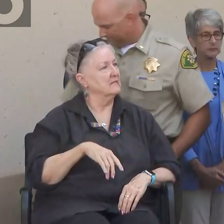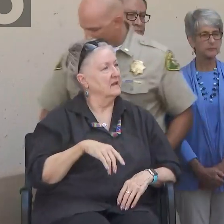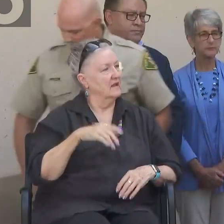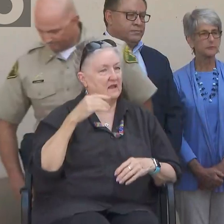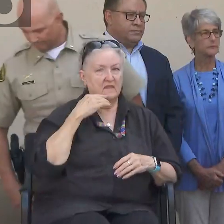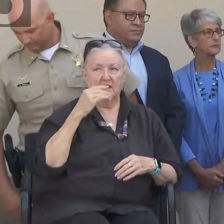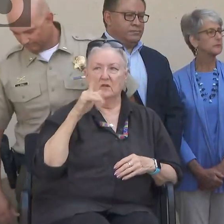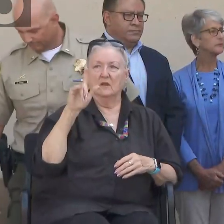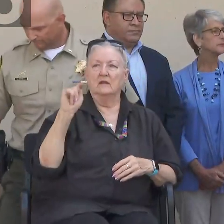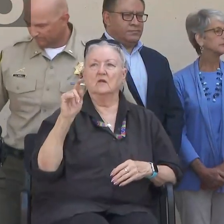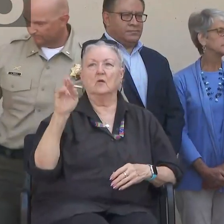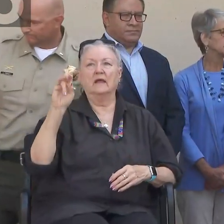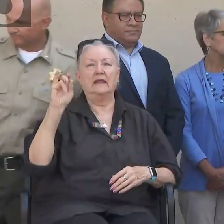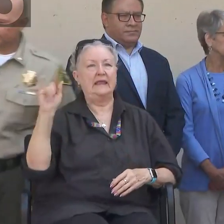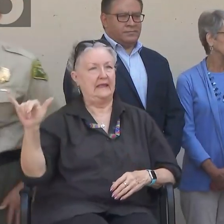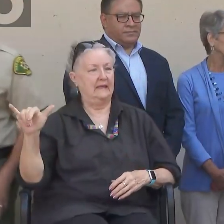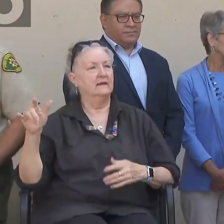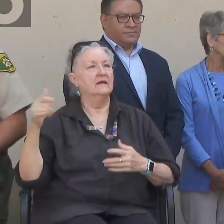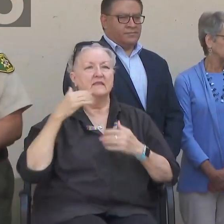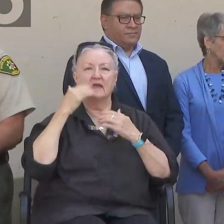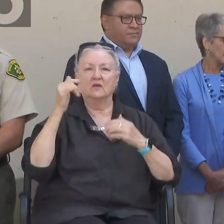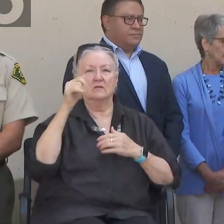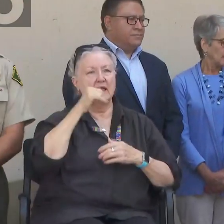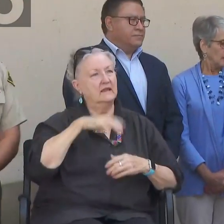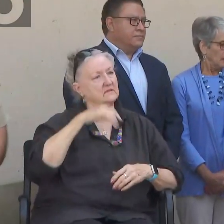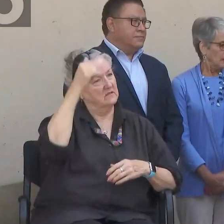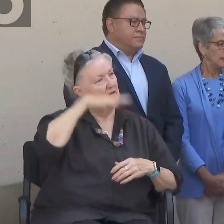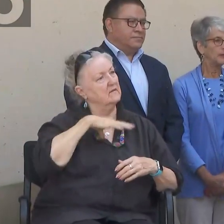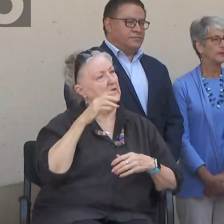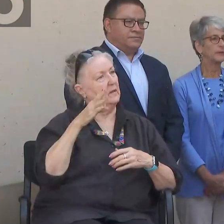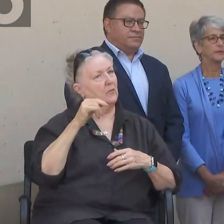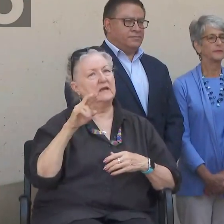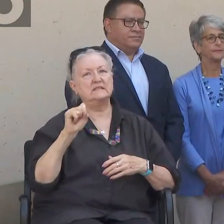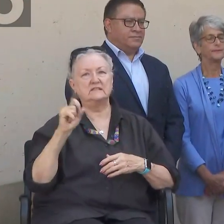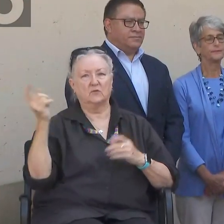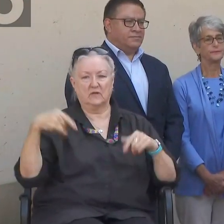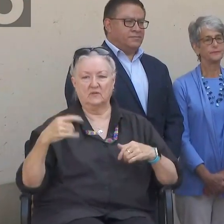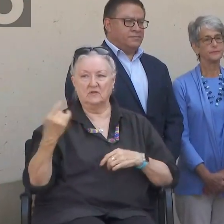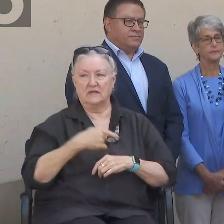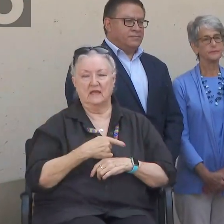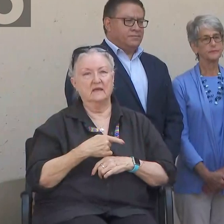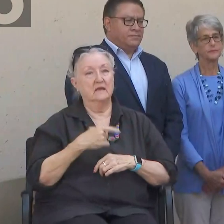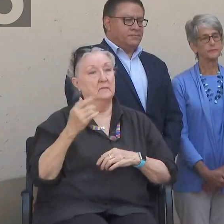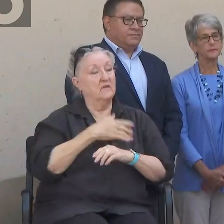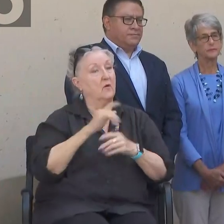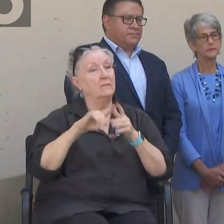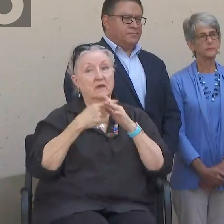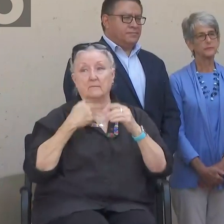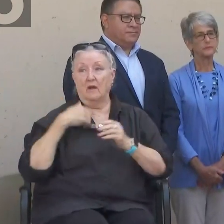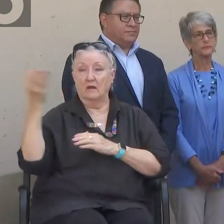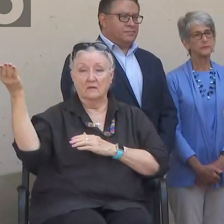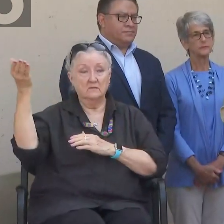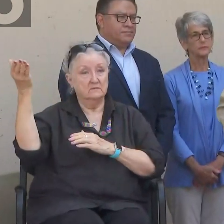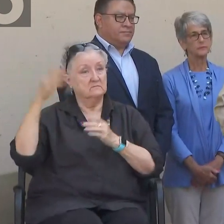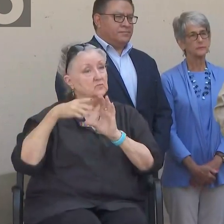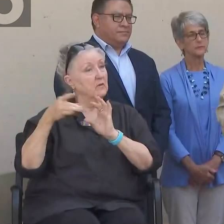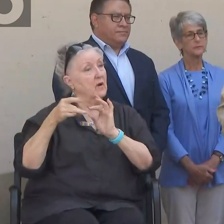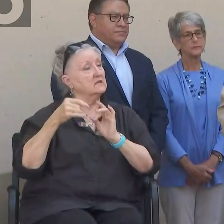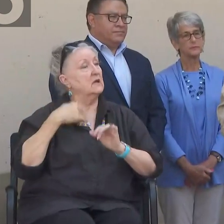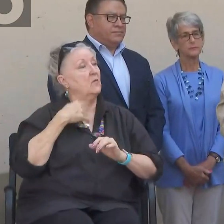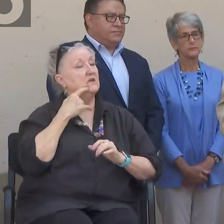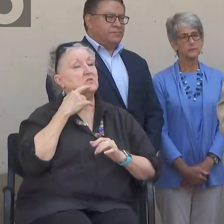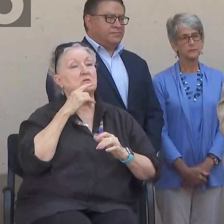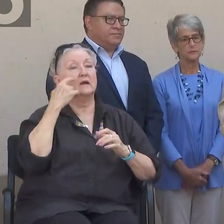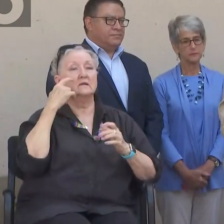Thank you, Lieutenant Rainey. Thank you, ladies and gentlemen of the press, for being here today. Before I begin my remarks, I just would like to